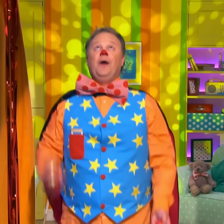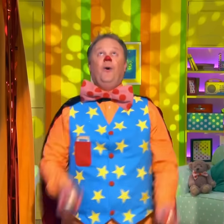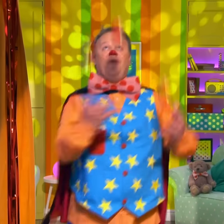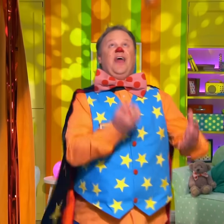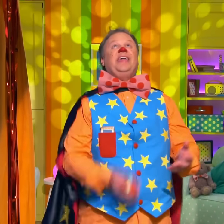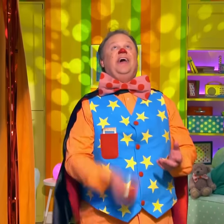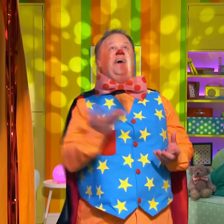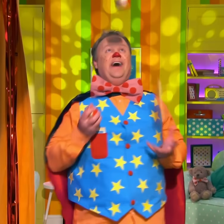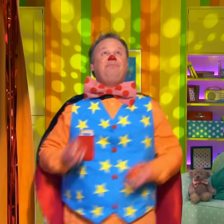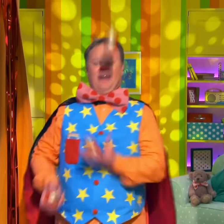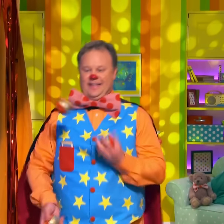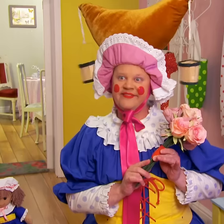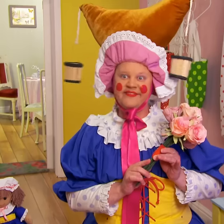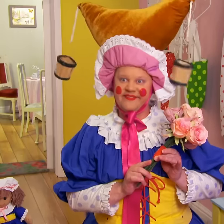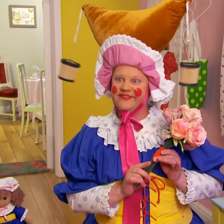Oh, thank you.